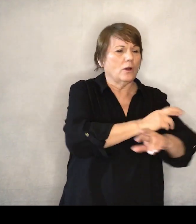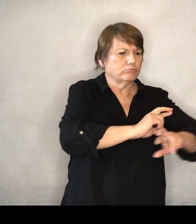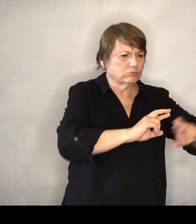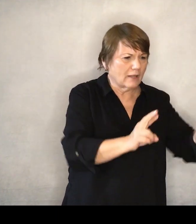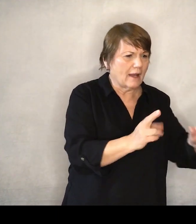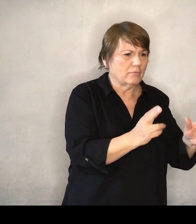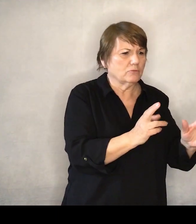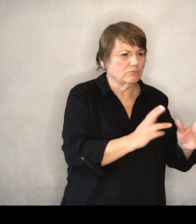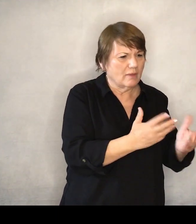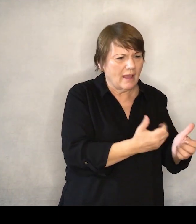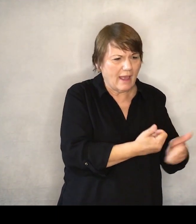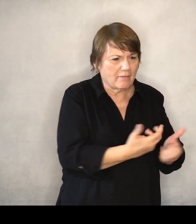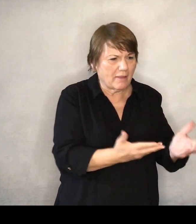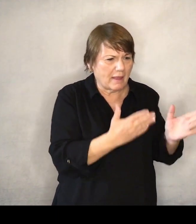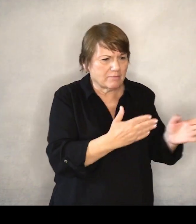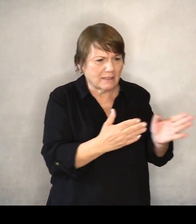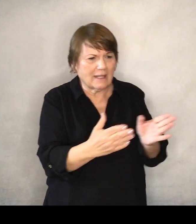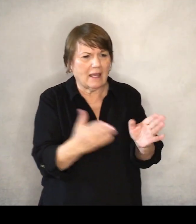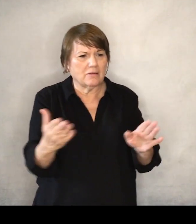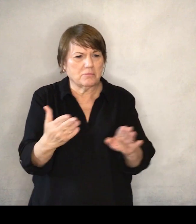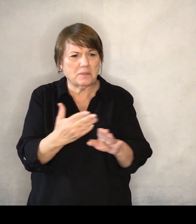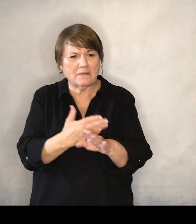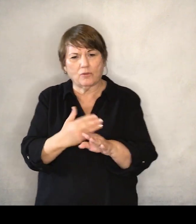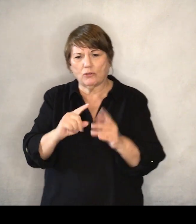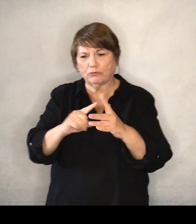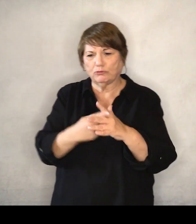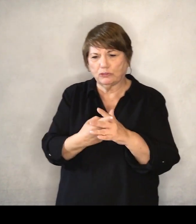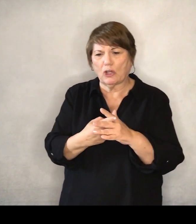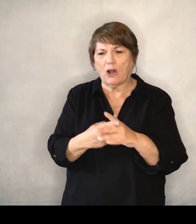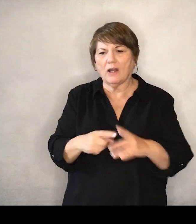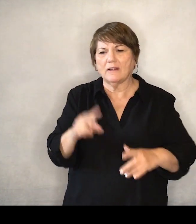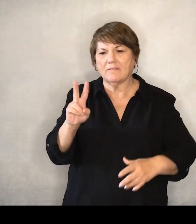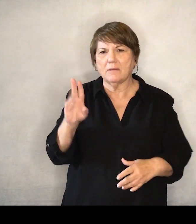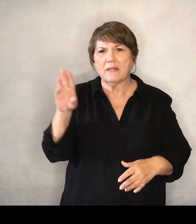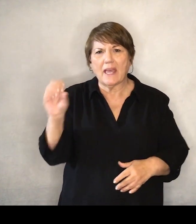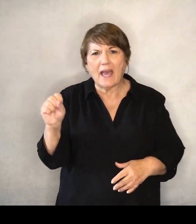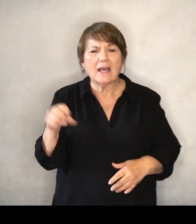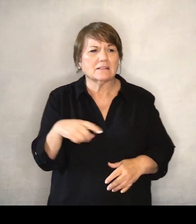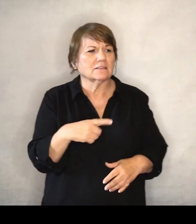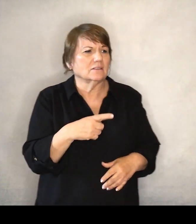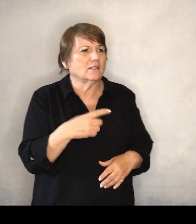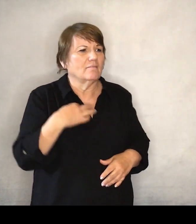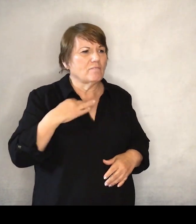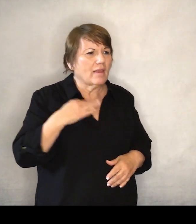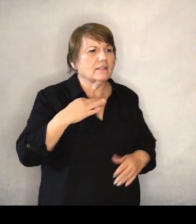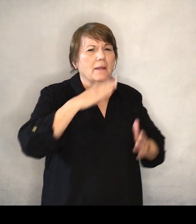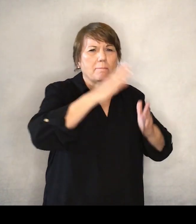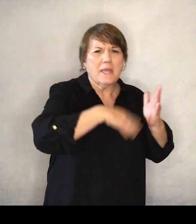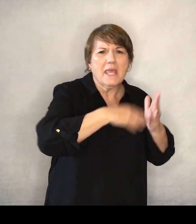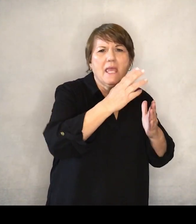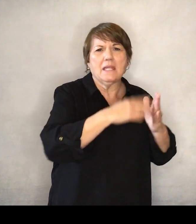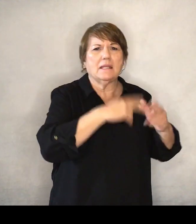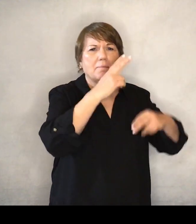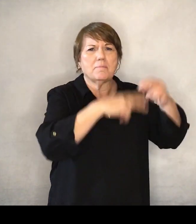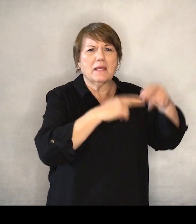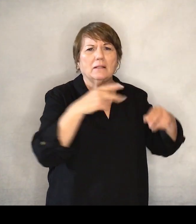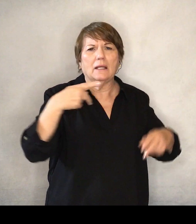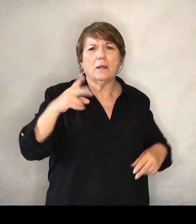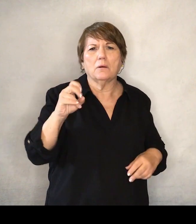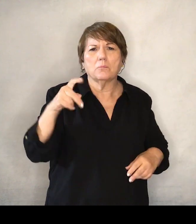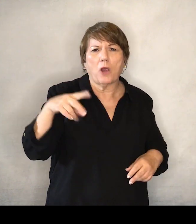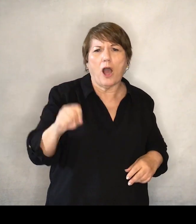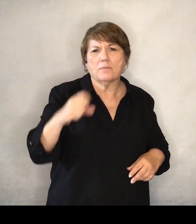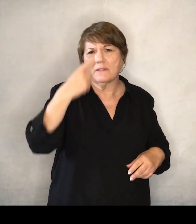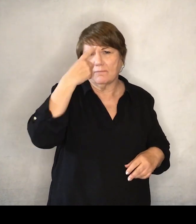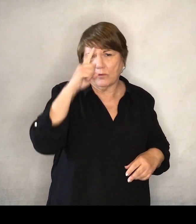Prepping things is so helpful in building sets and painting, and you don't need a lot of talent. We make it easy.